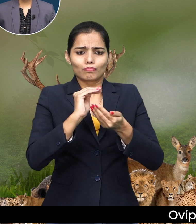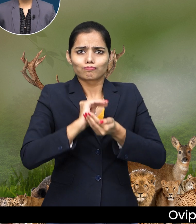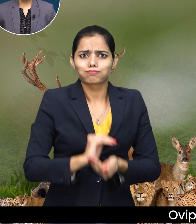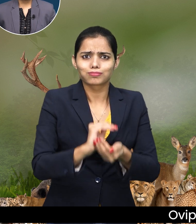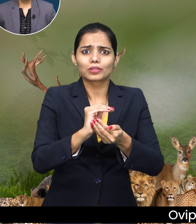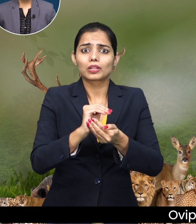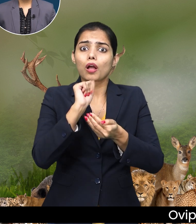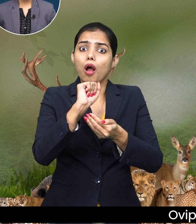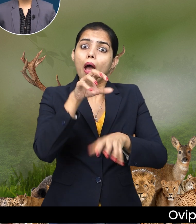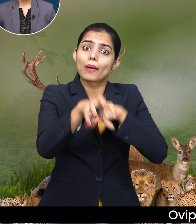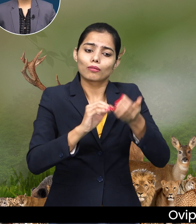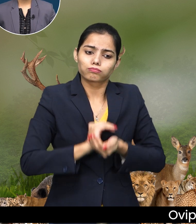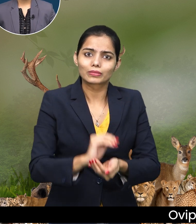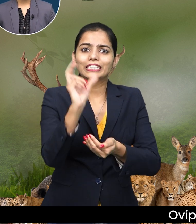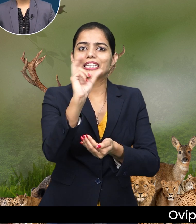oviparous animals,